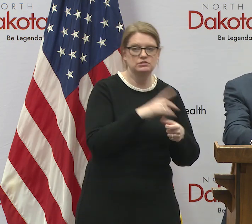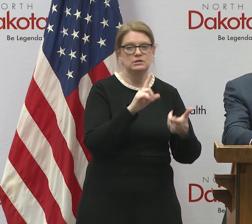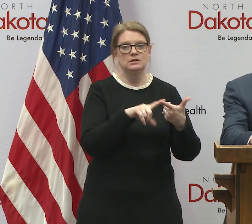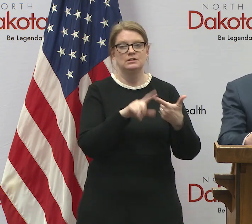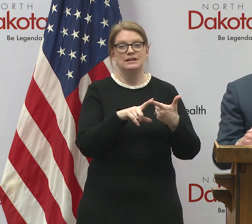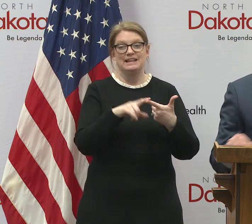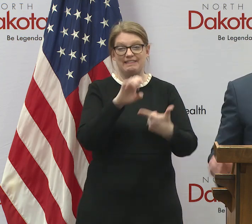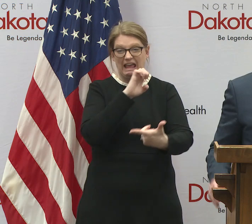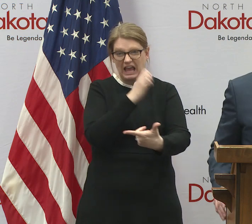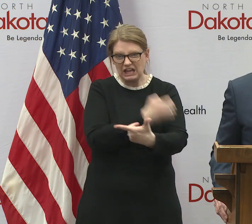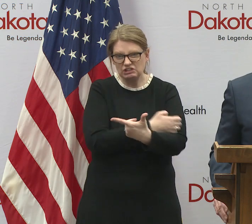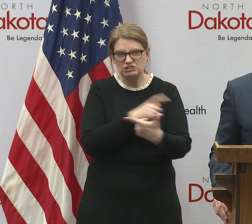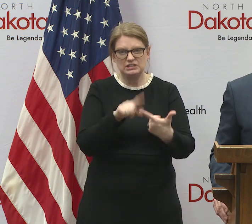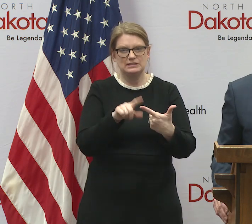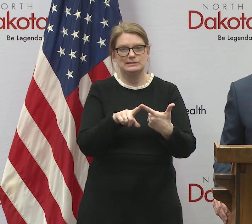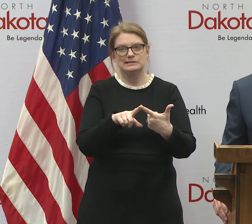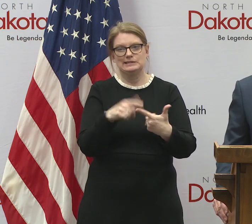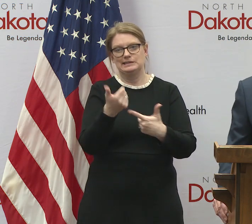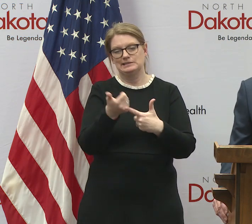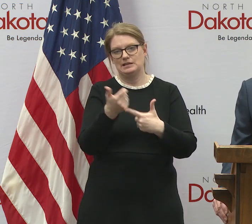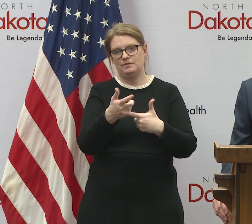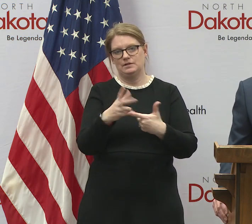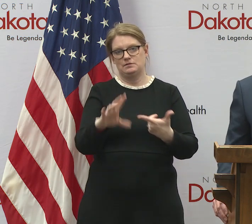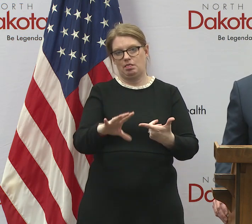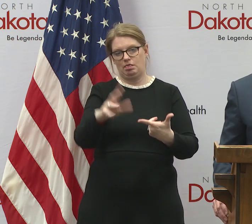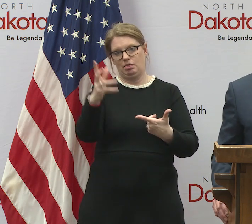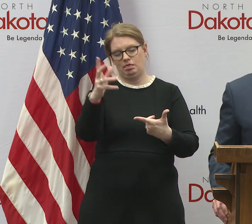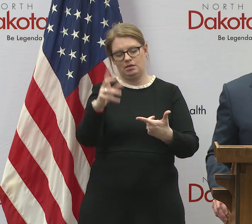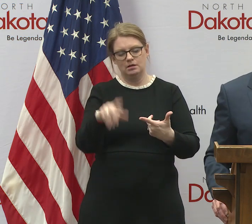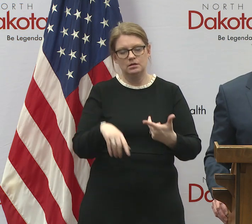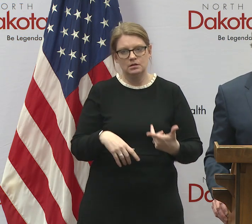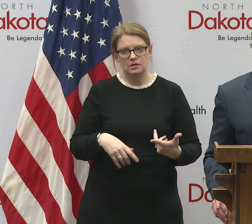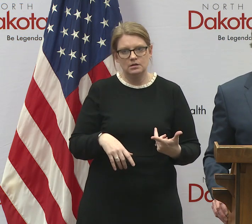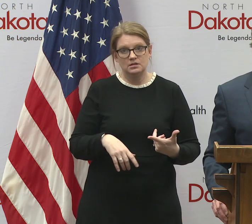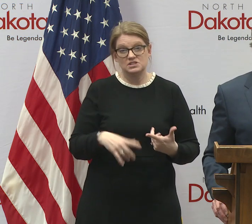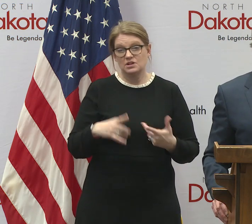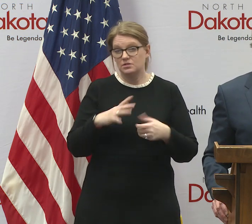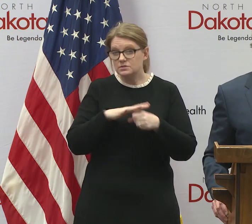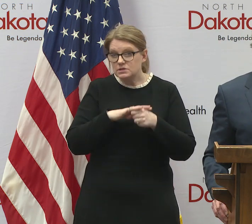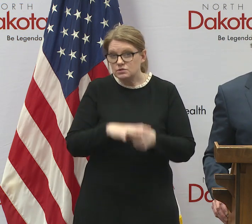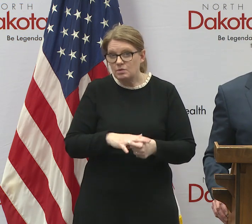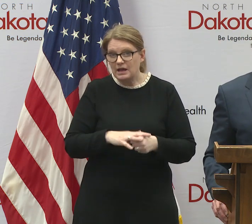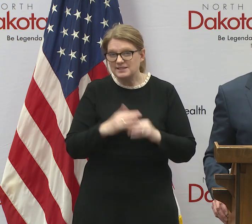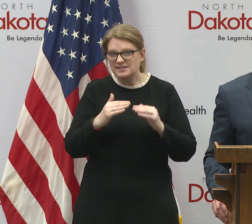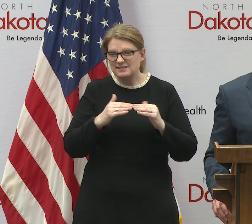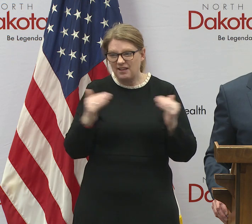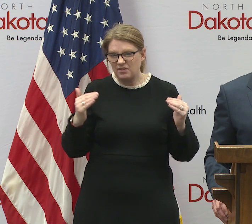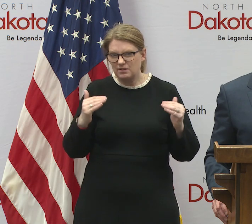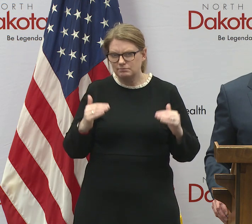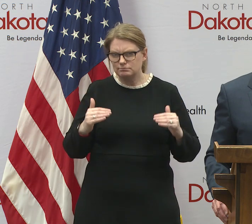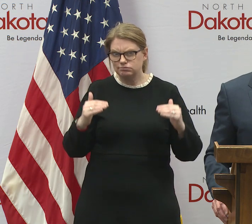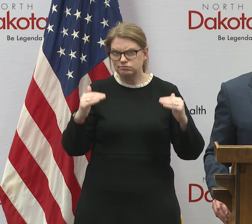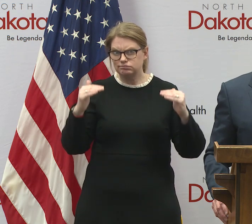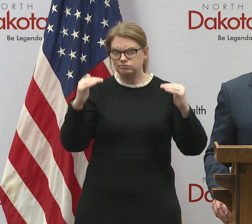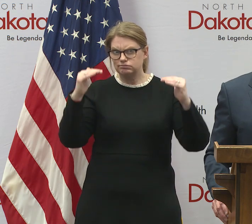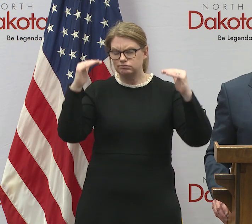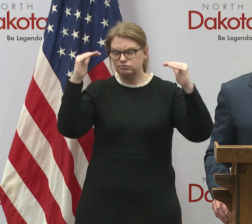sector that's been set on its heels, and so we know that the level of stress is going up. There's, if we've got